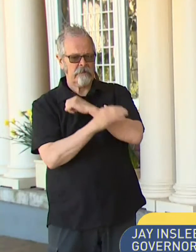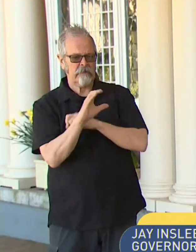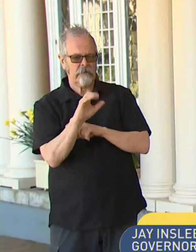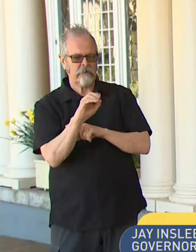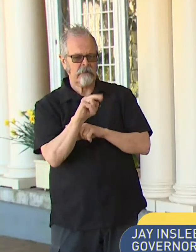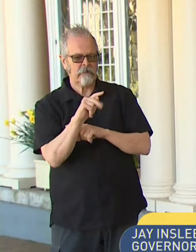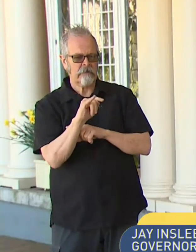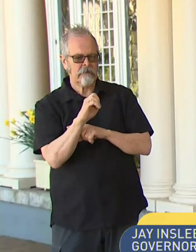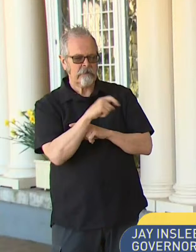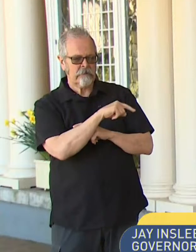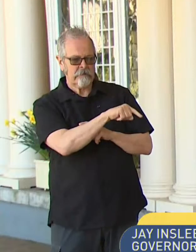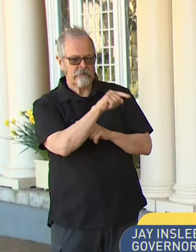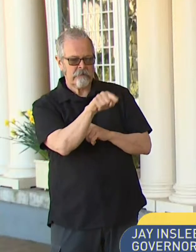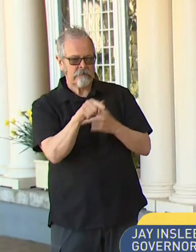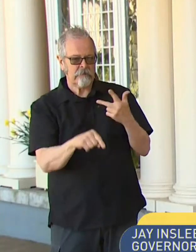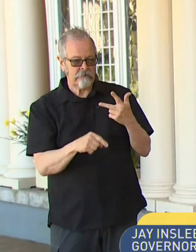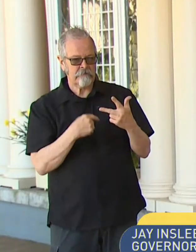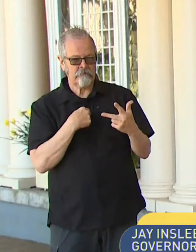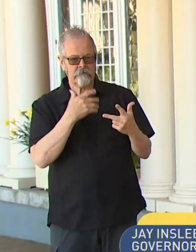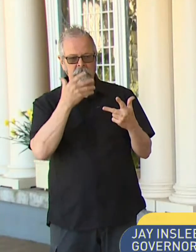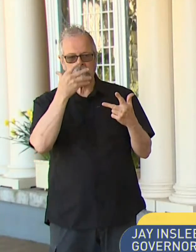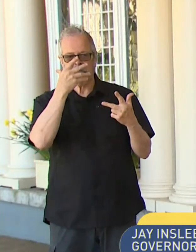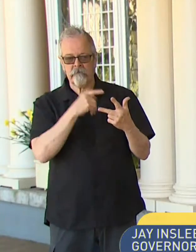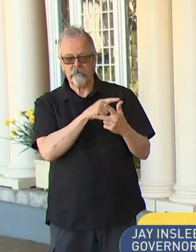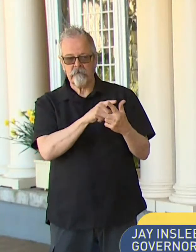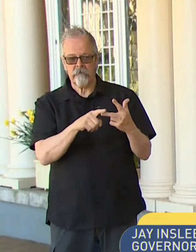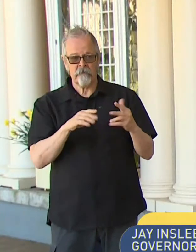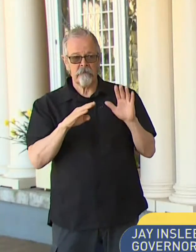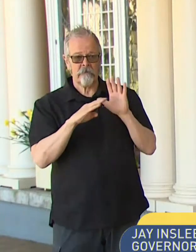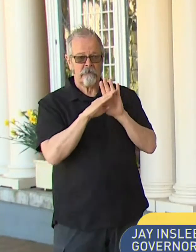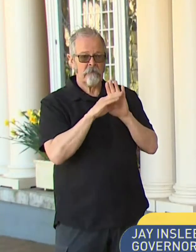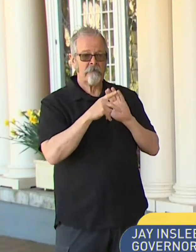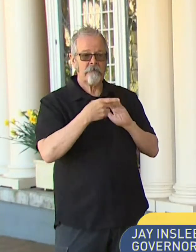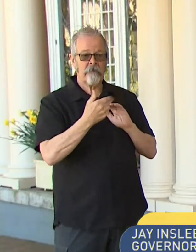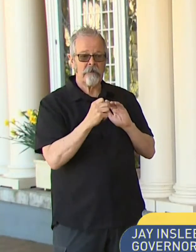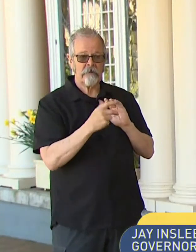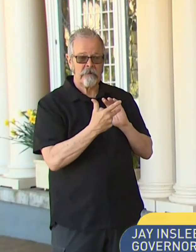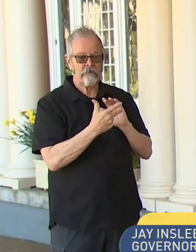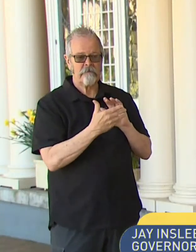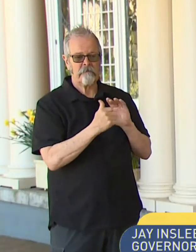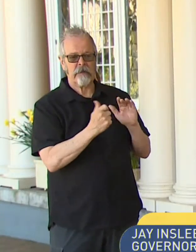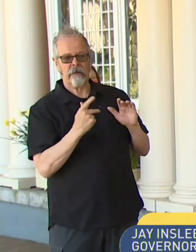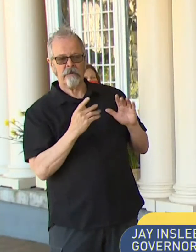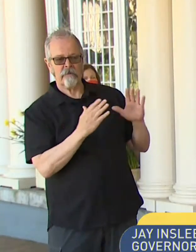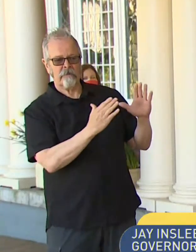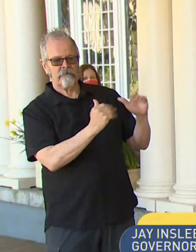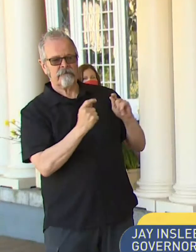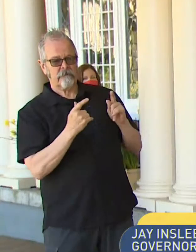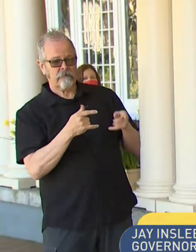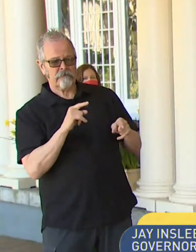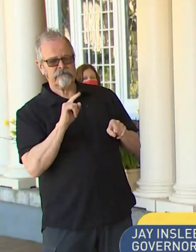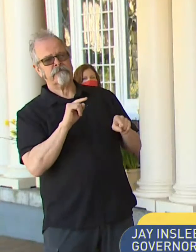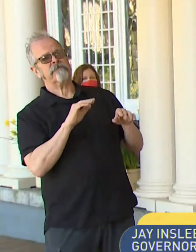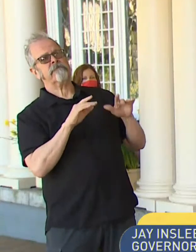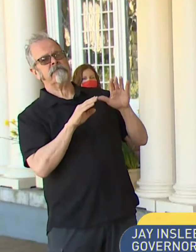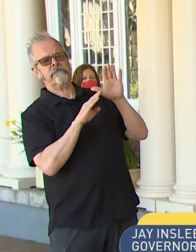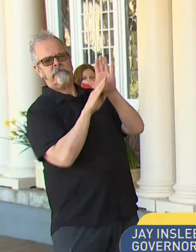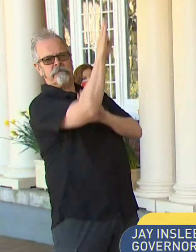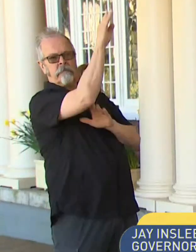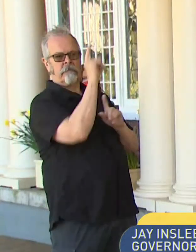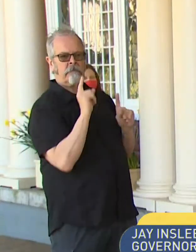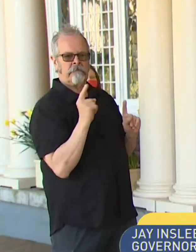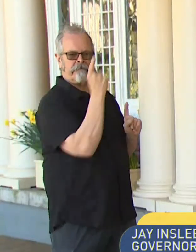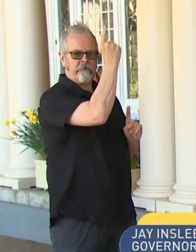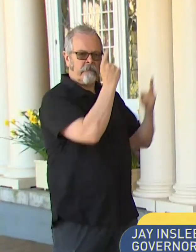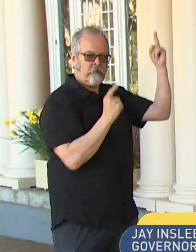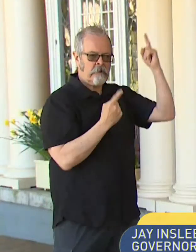unfortunately went backwards on their metrics. They had more cases and they had more hospitalizations.